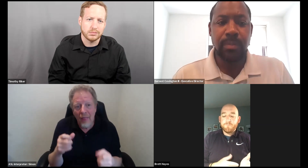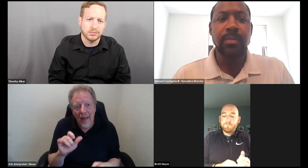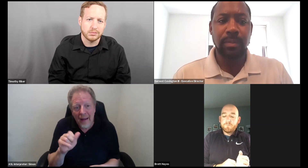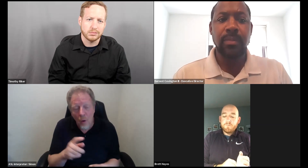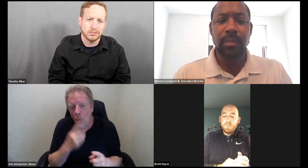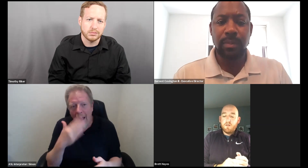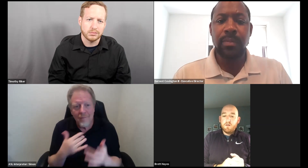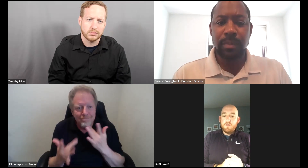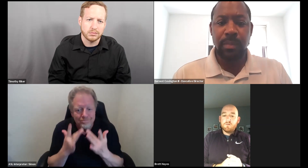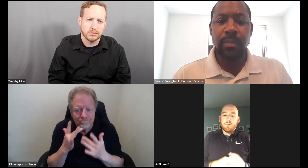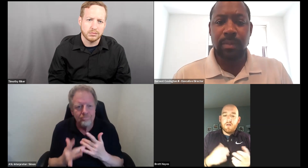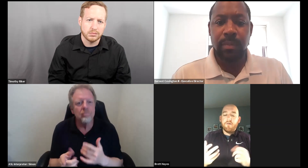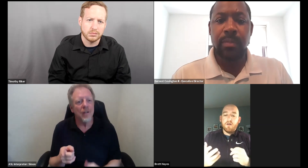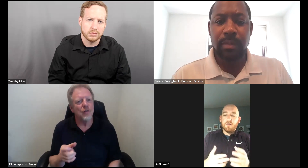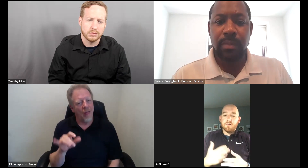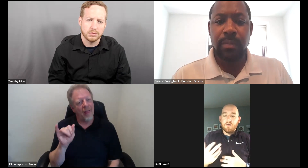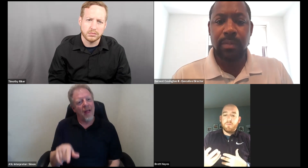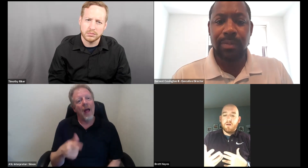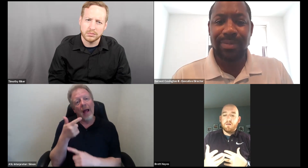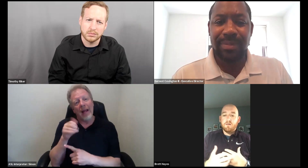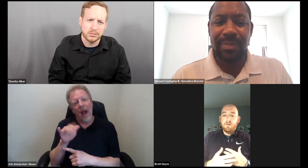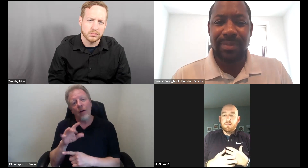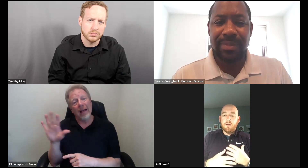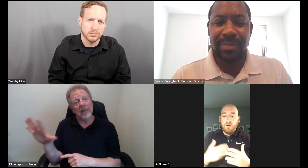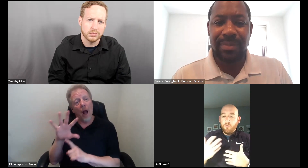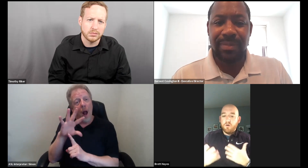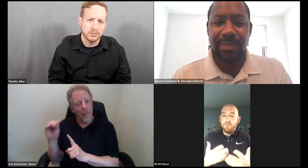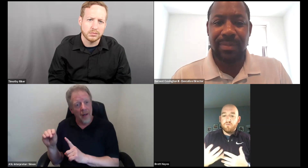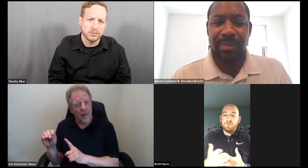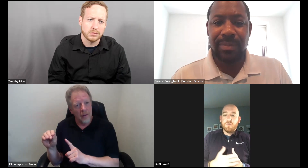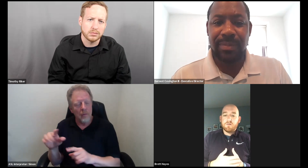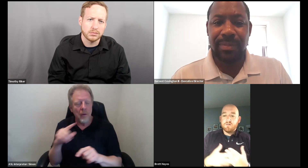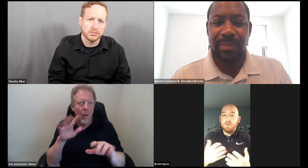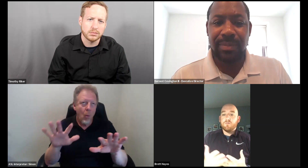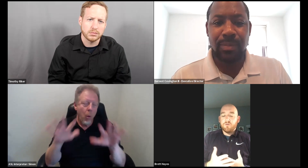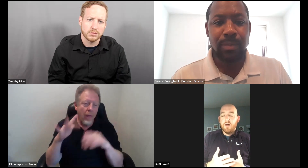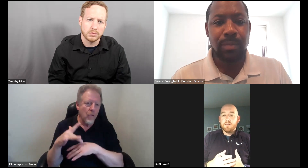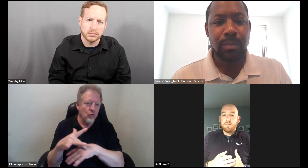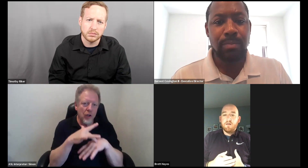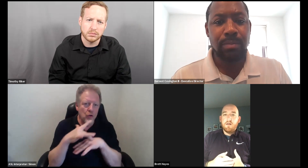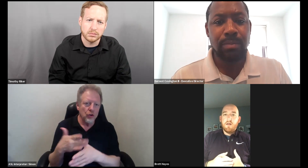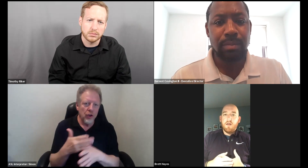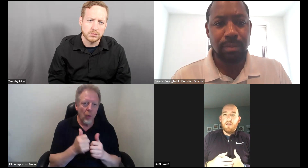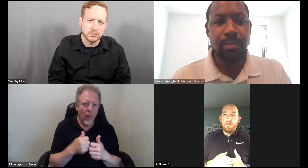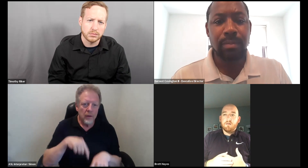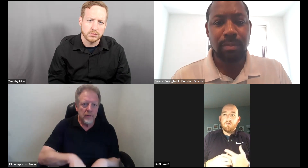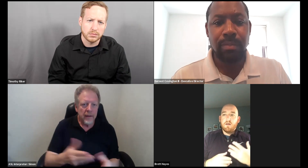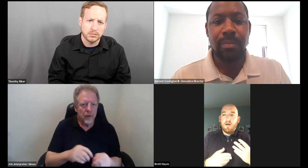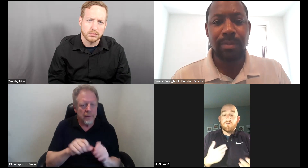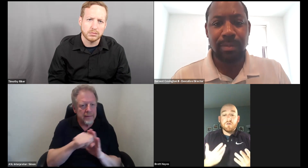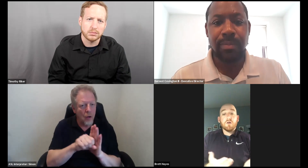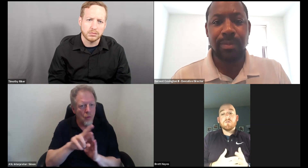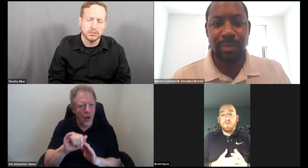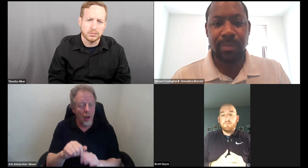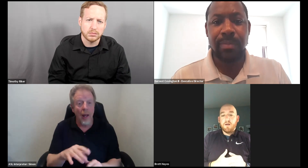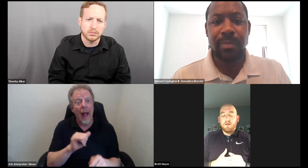healthcare. So Gary and his company, they are a wonderful resource to the state of Rhode Island. And as